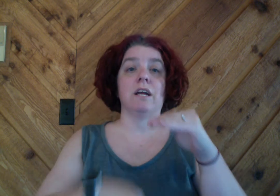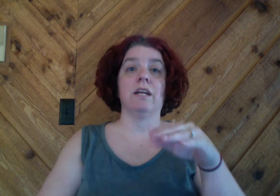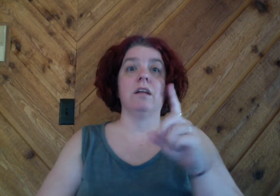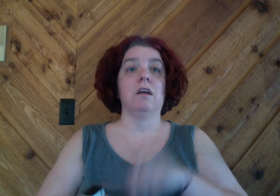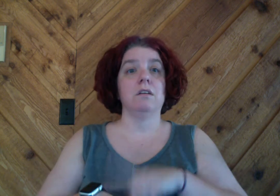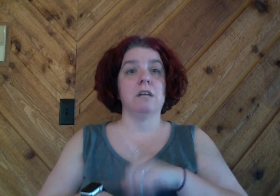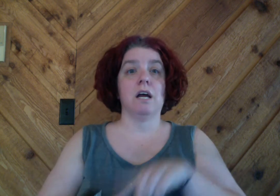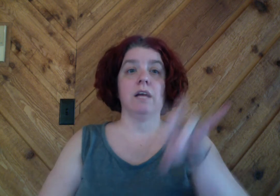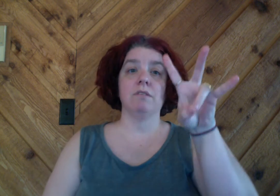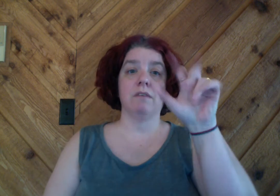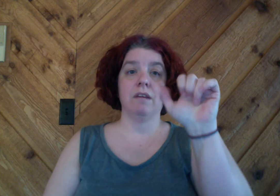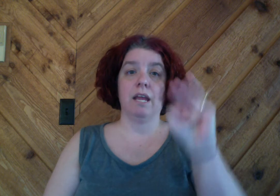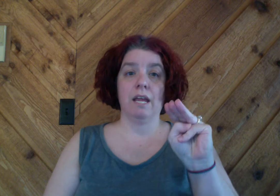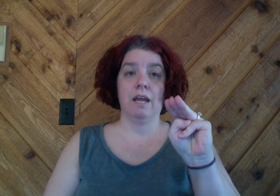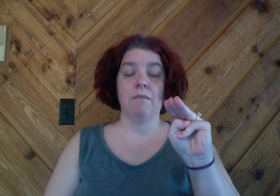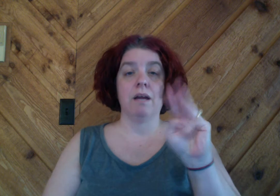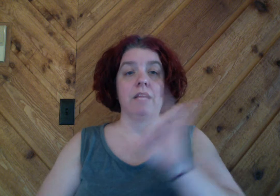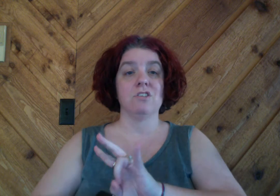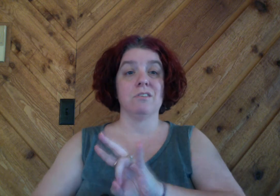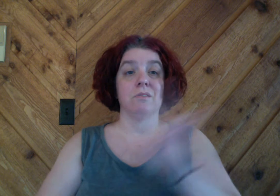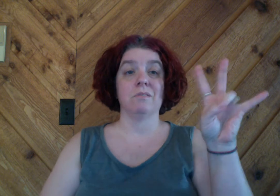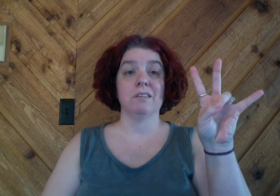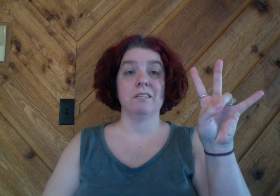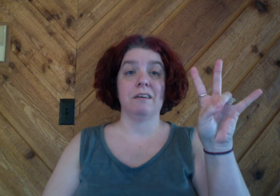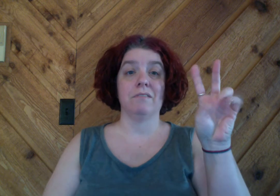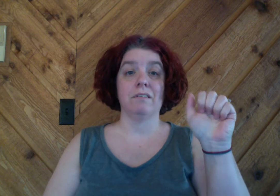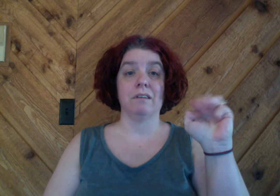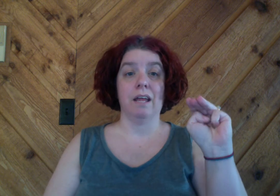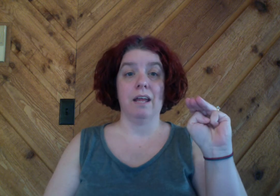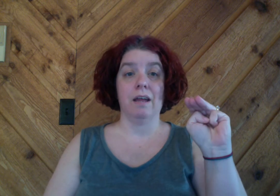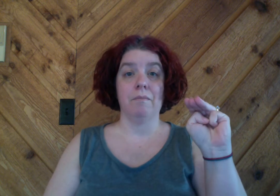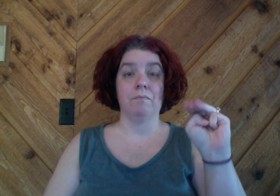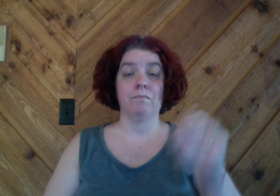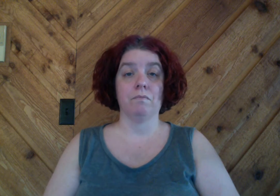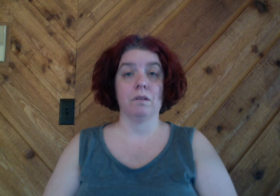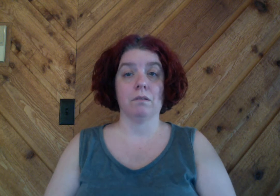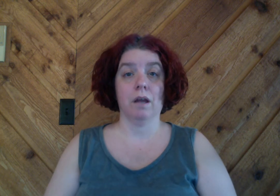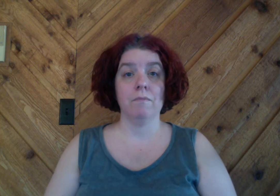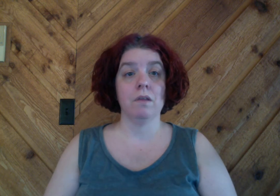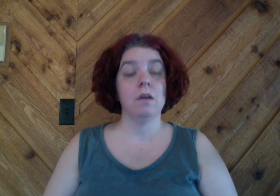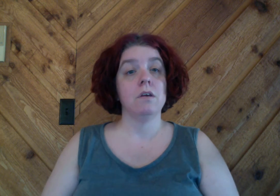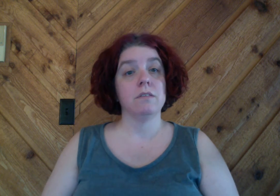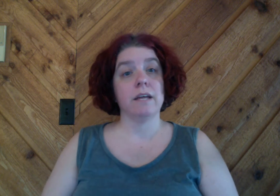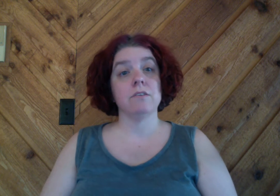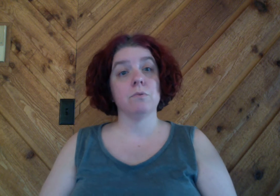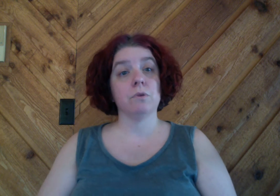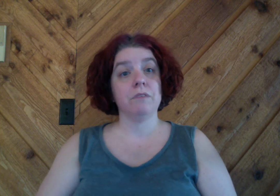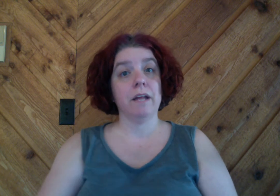signing time 7 a.m., I can just do 7 a.m. Okay? That is the rule of 9.